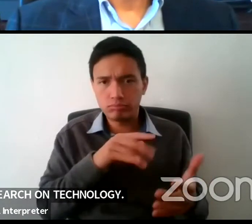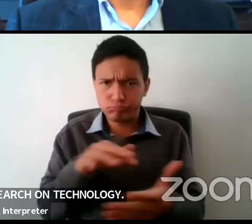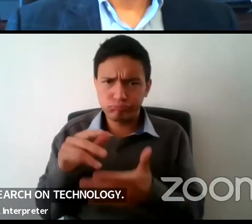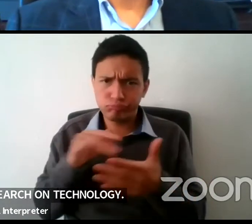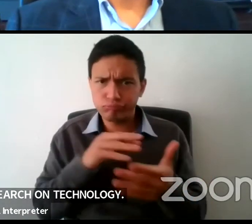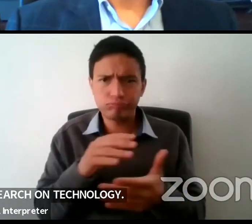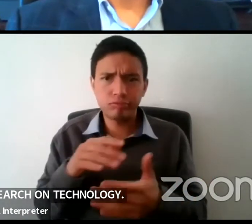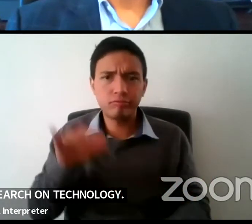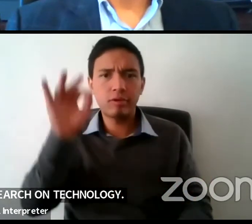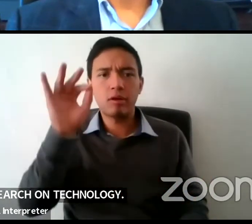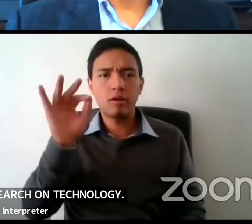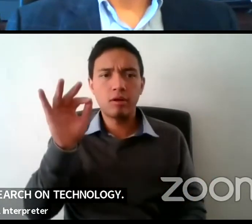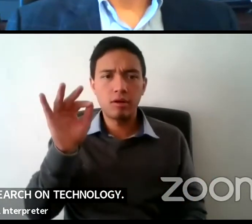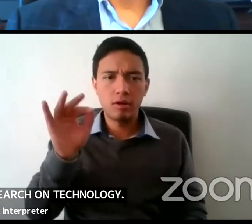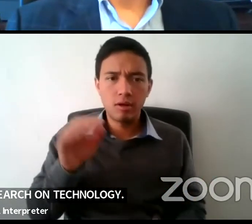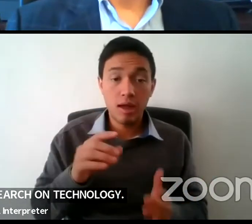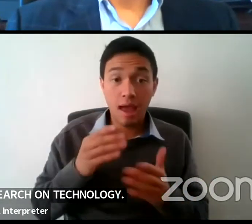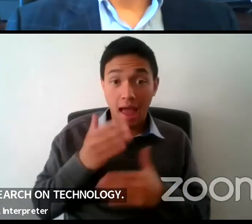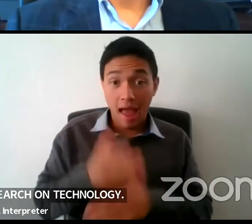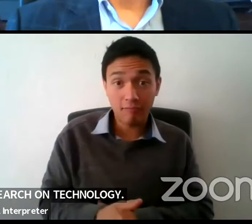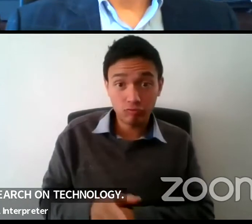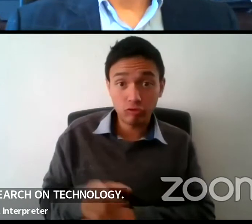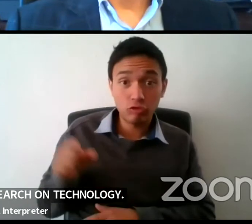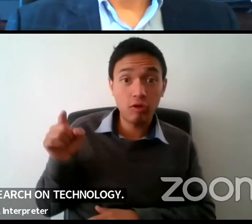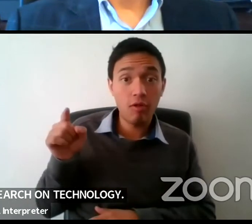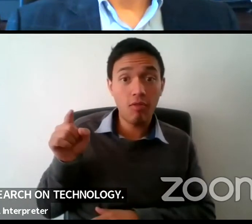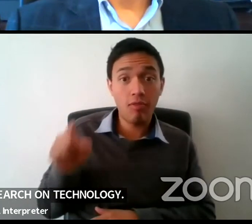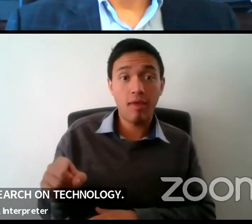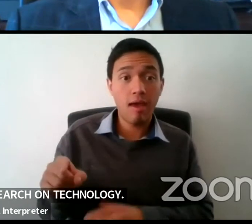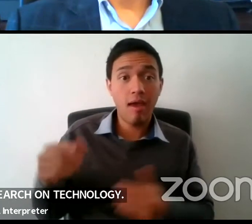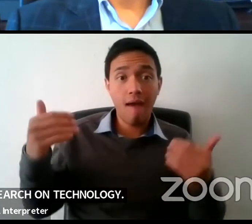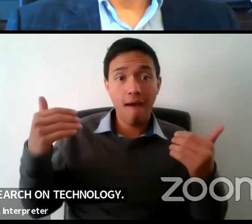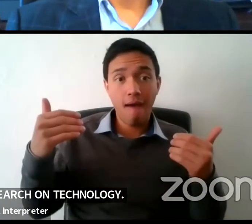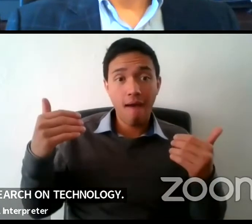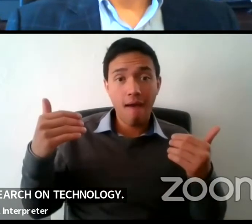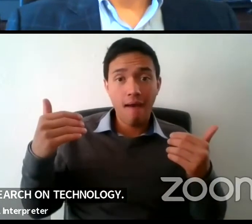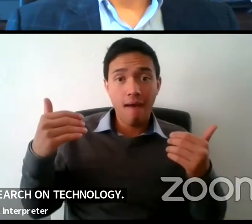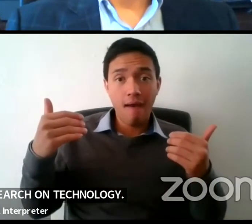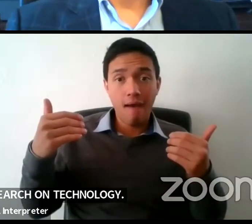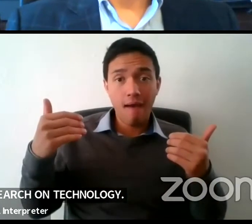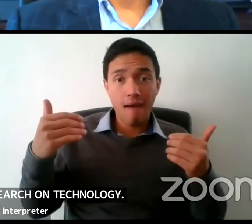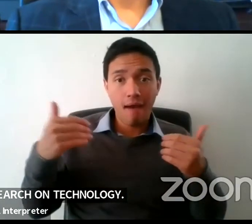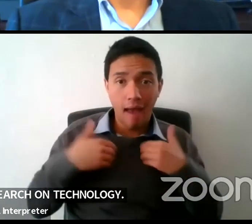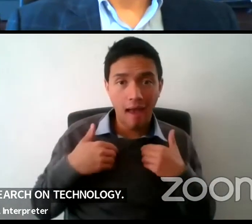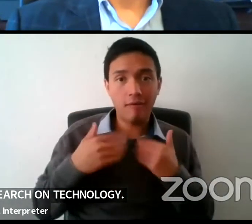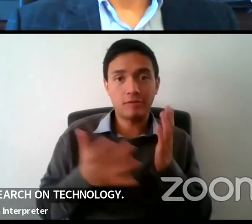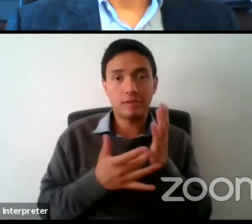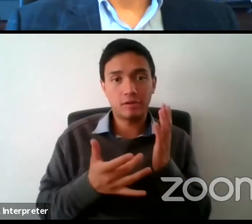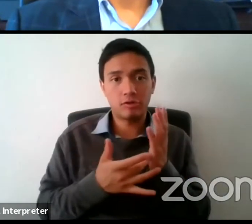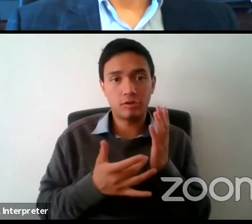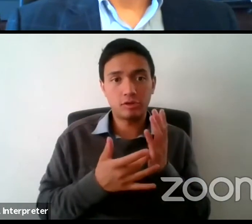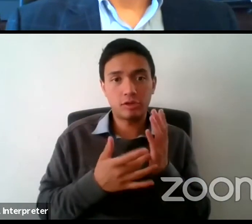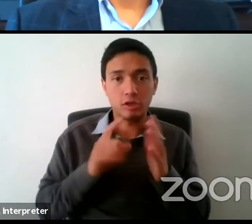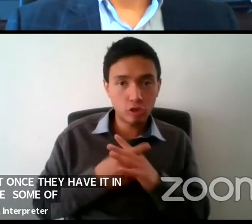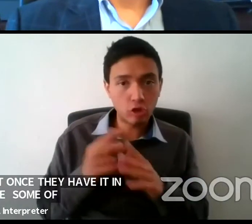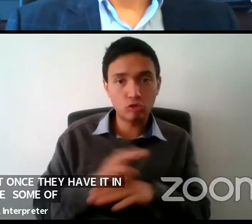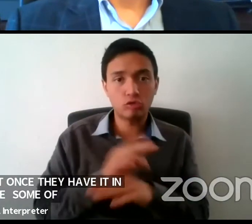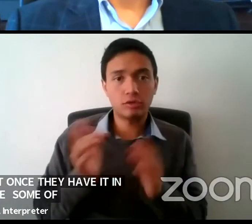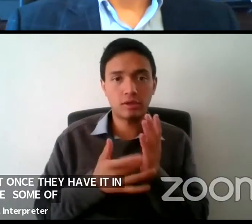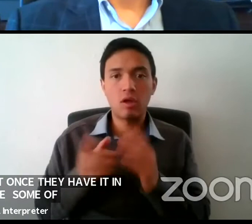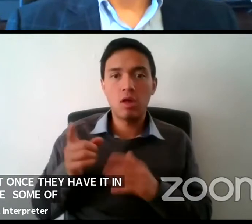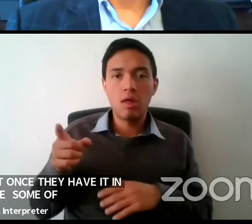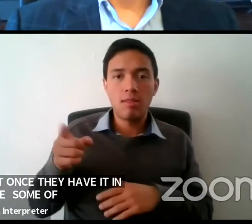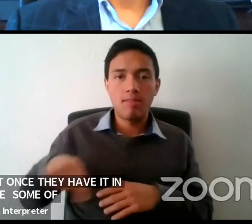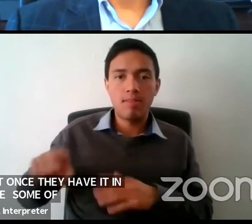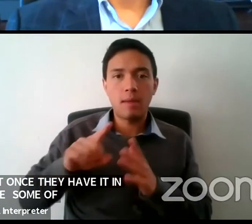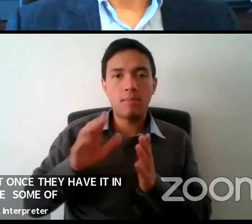seen is that, but once they have it in their hands, they tend to be some of the heaviest users of these technologies if they see